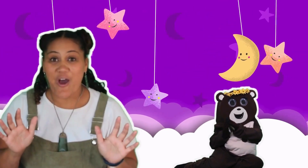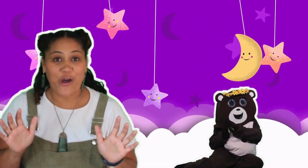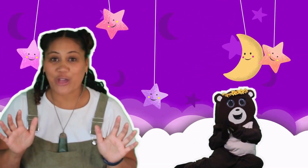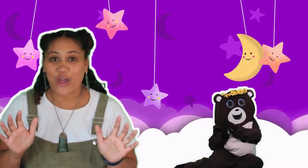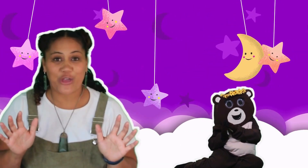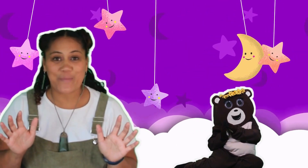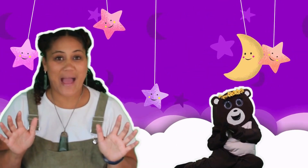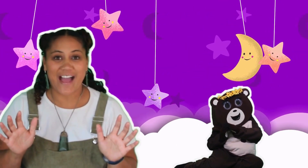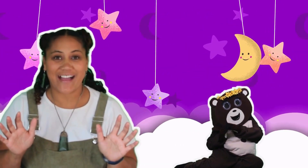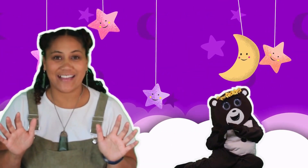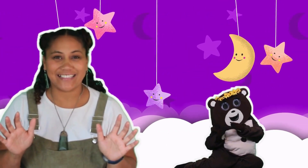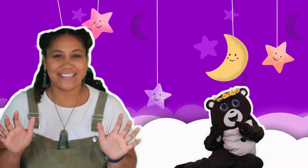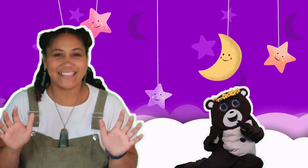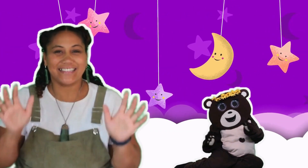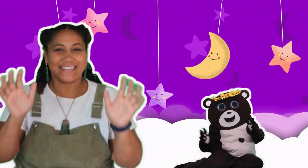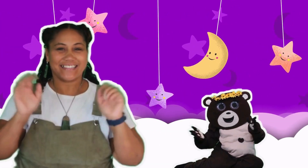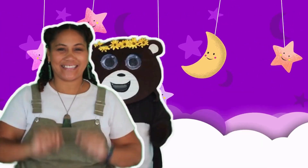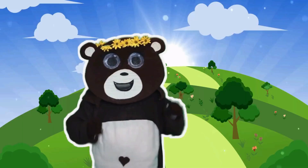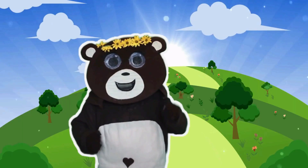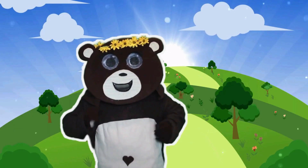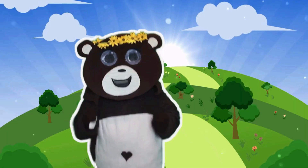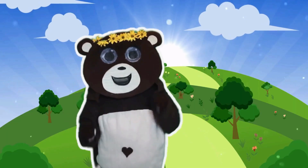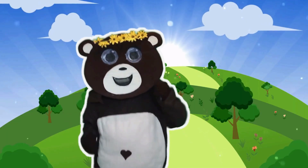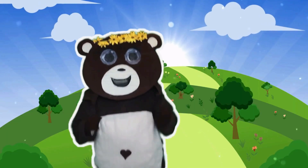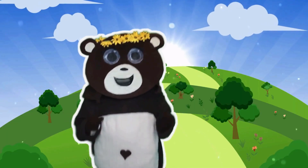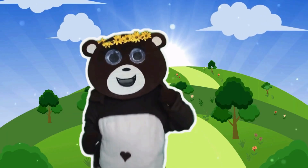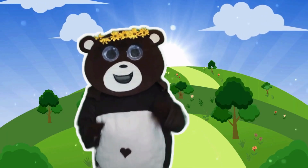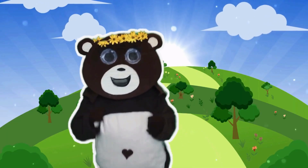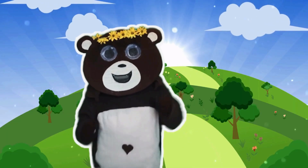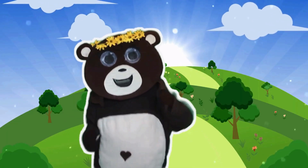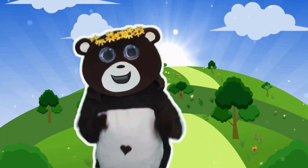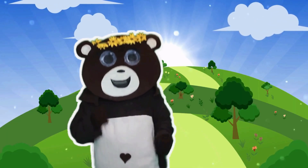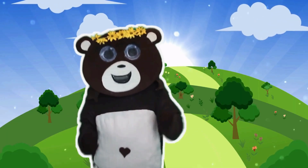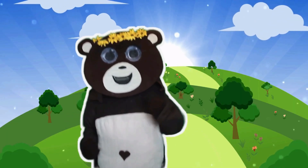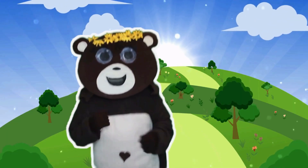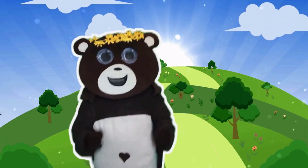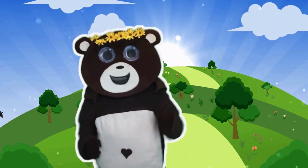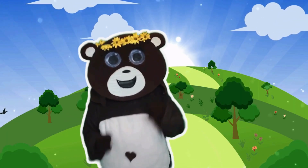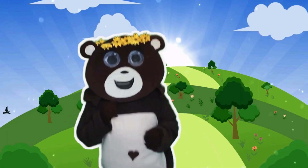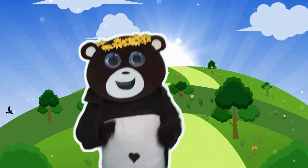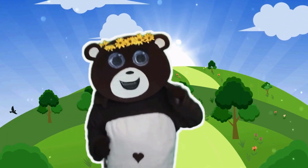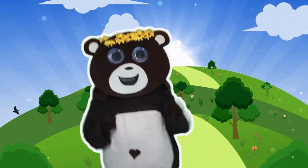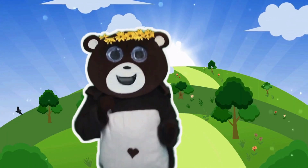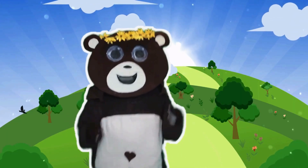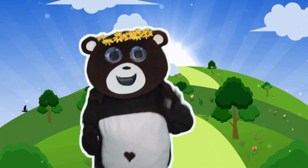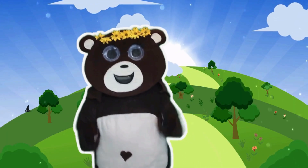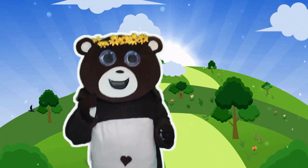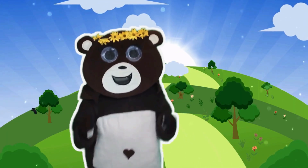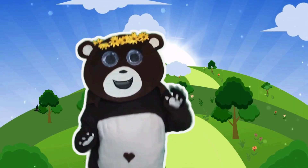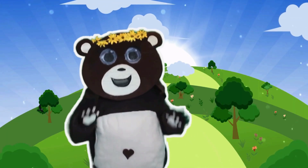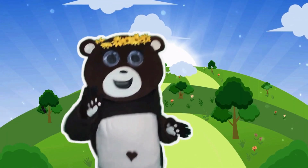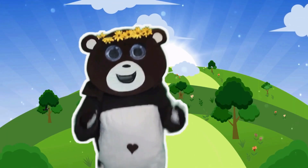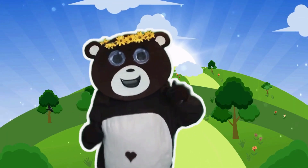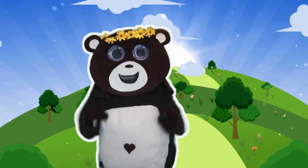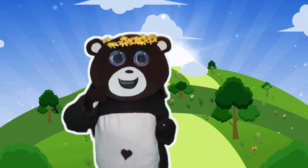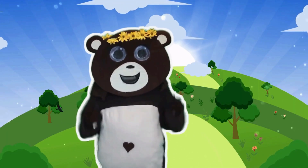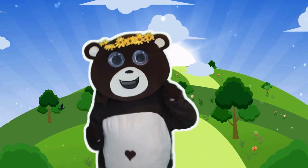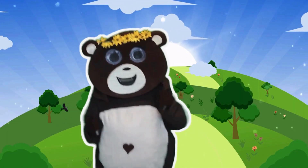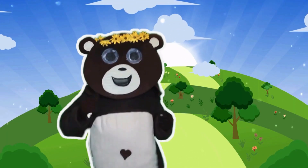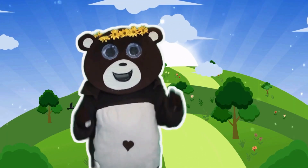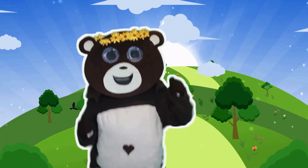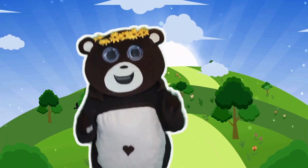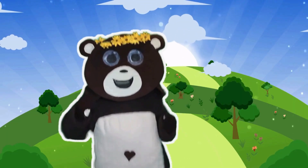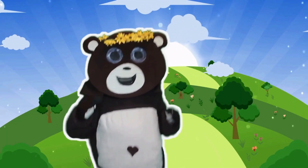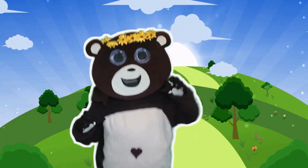E oho koutou mā, e oma teti pea, e oma mai.